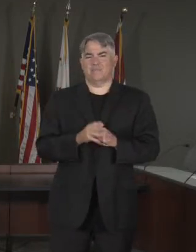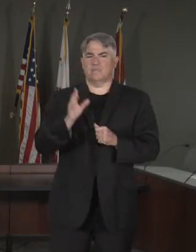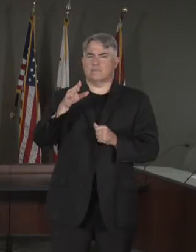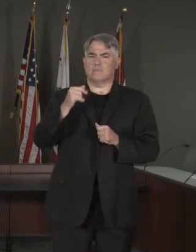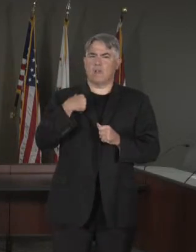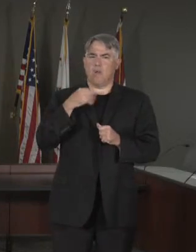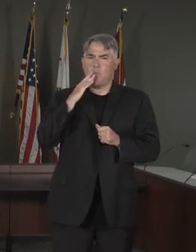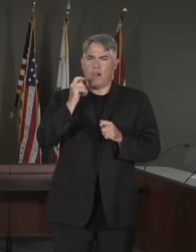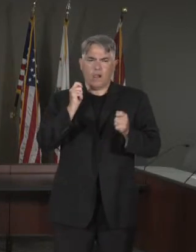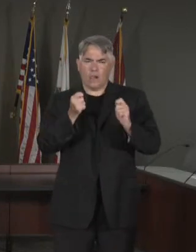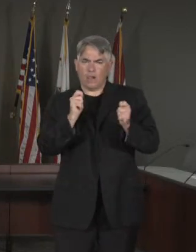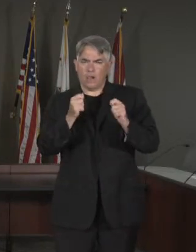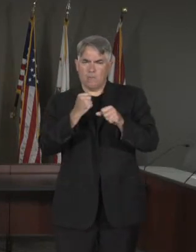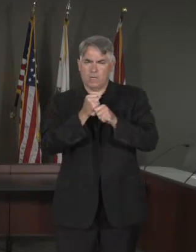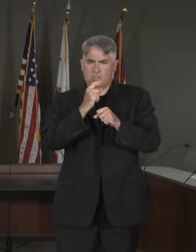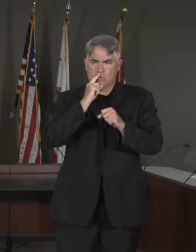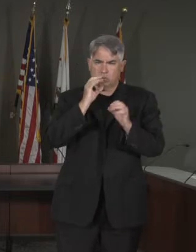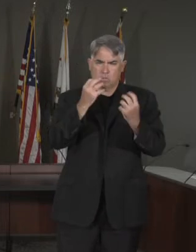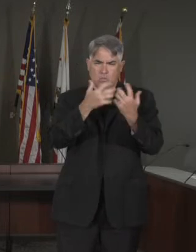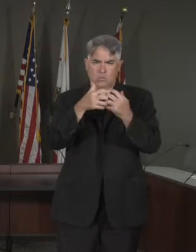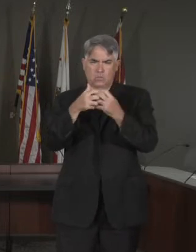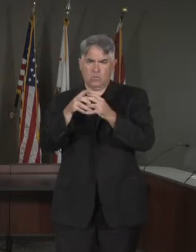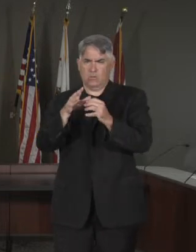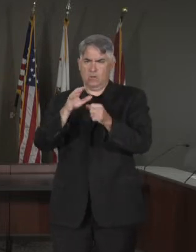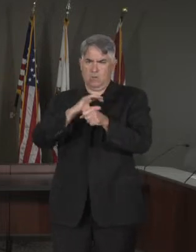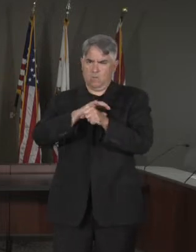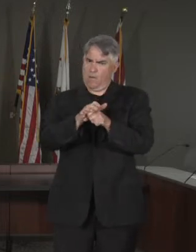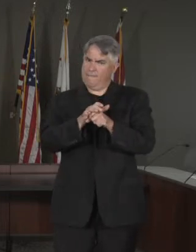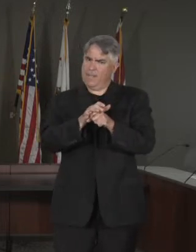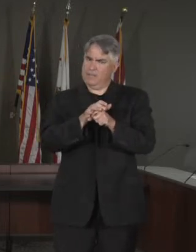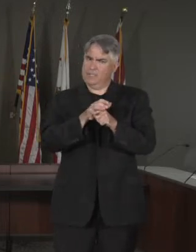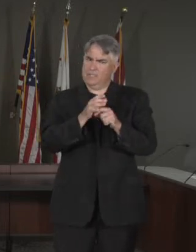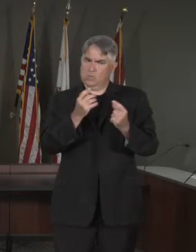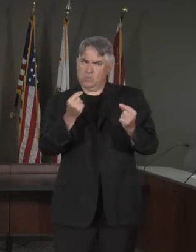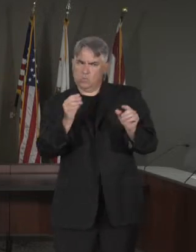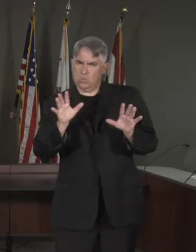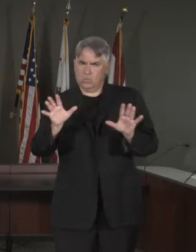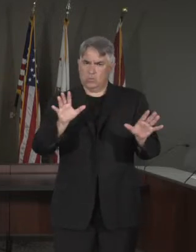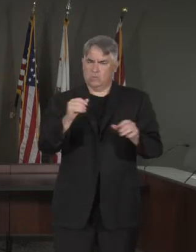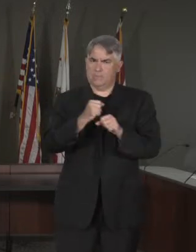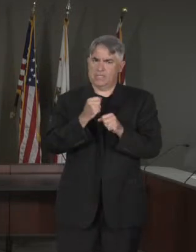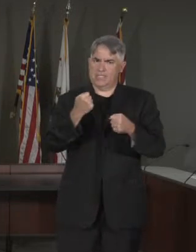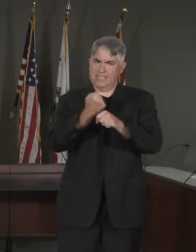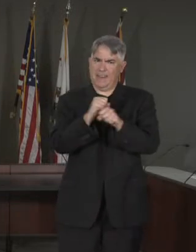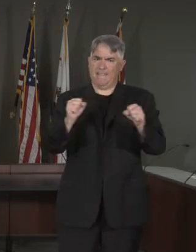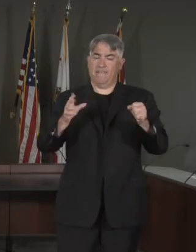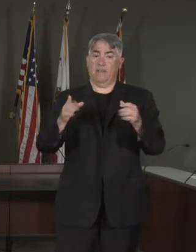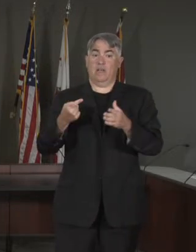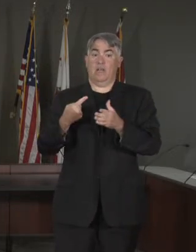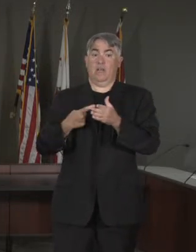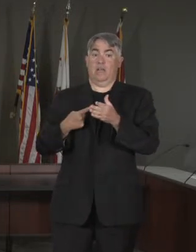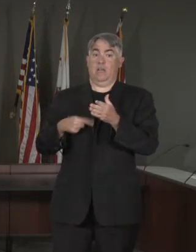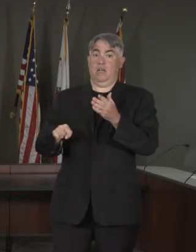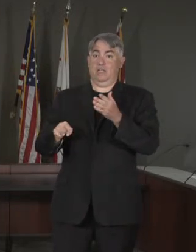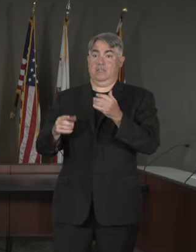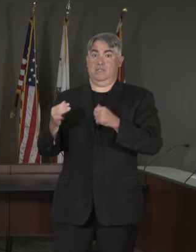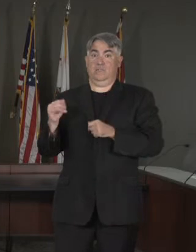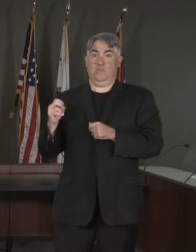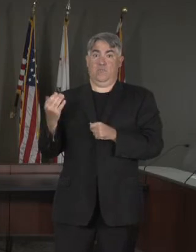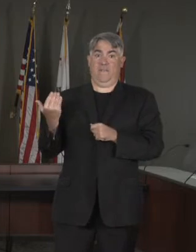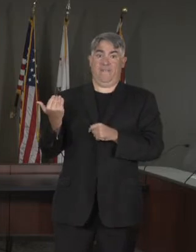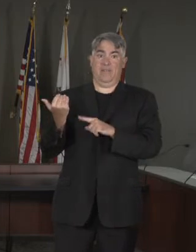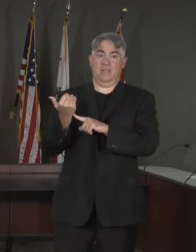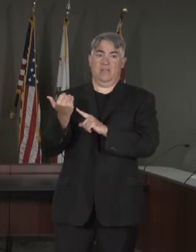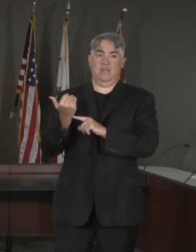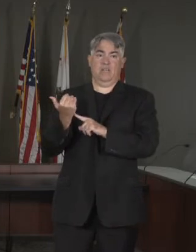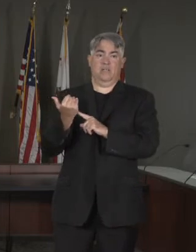adjustments to our COVID response. We will, after next week on June 15th, our press briefings will be on an as-needed